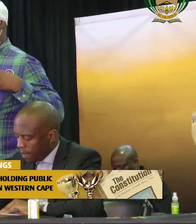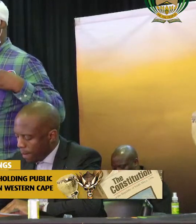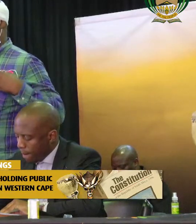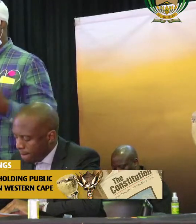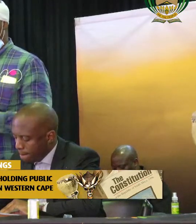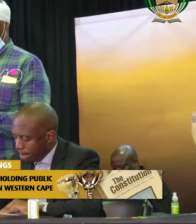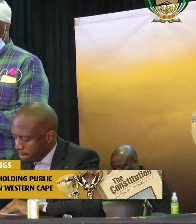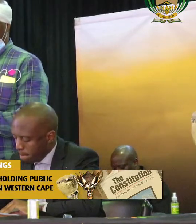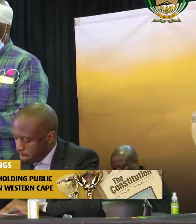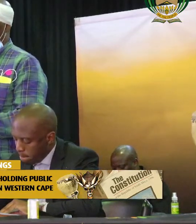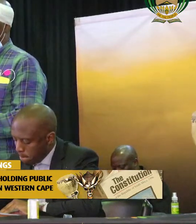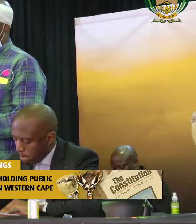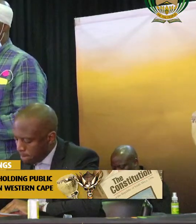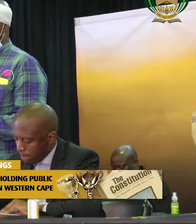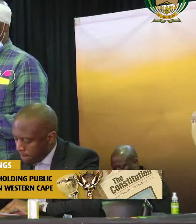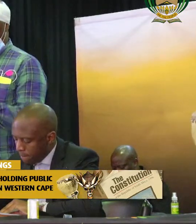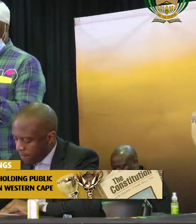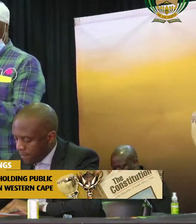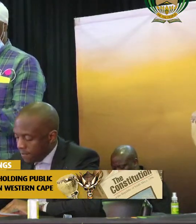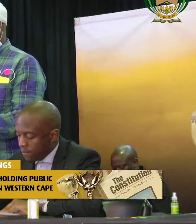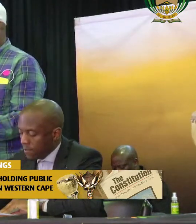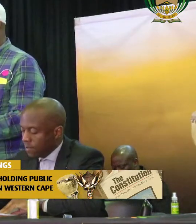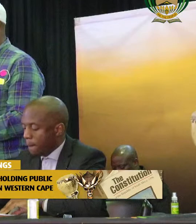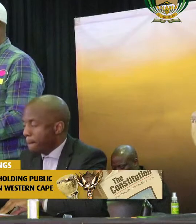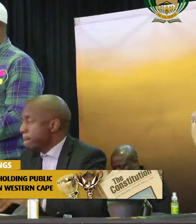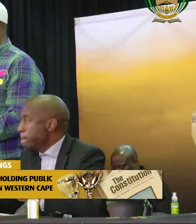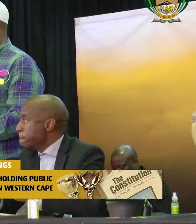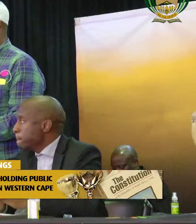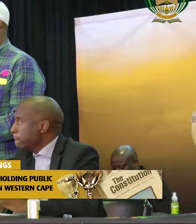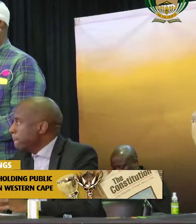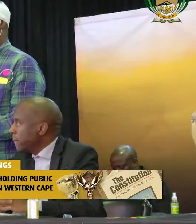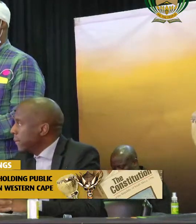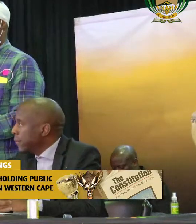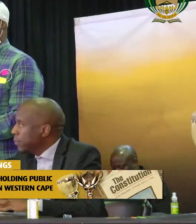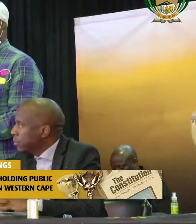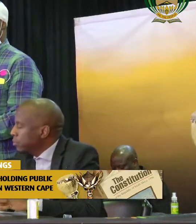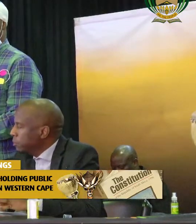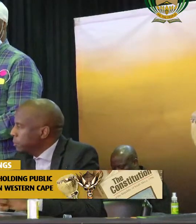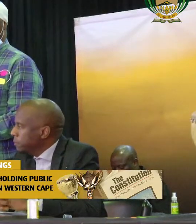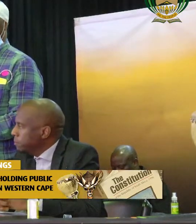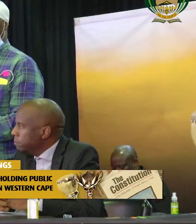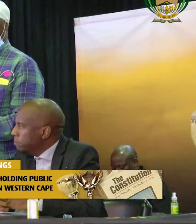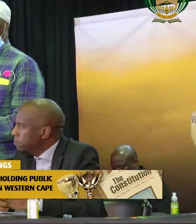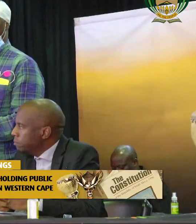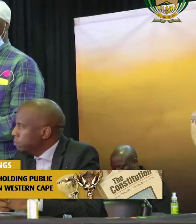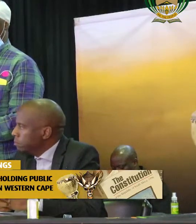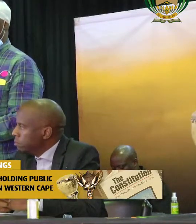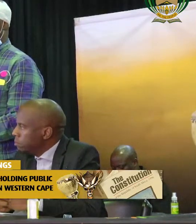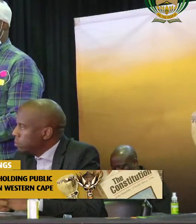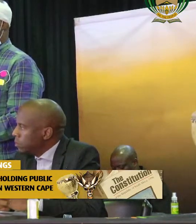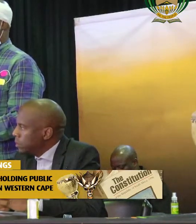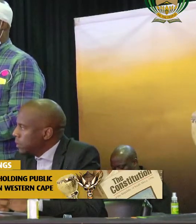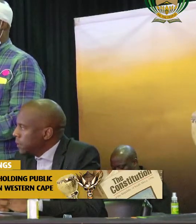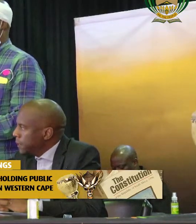our communication with you, while we were engaging with you, we also